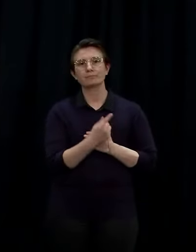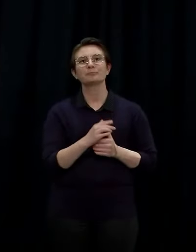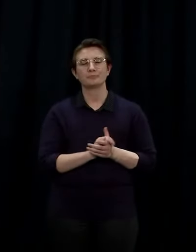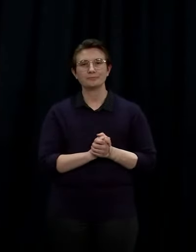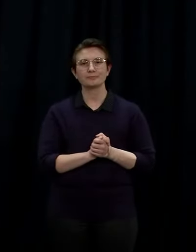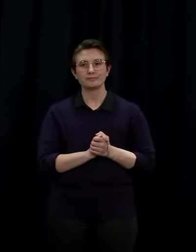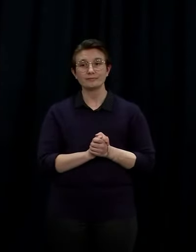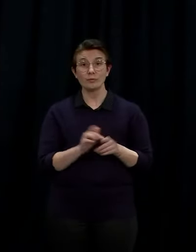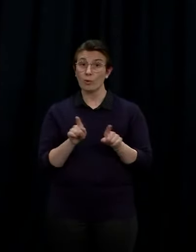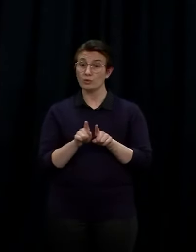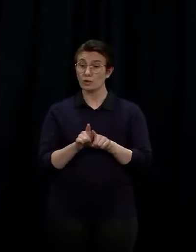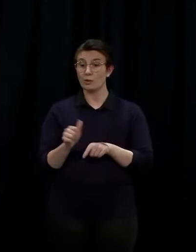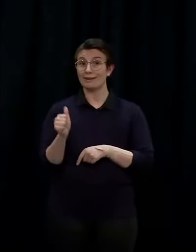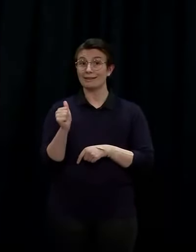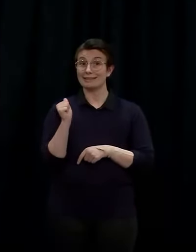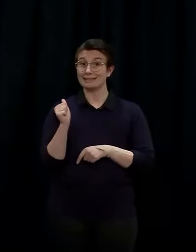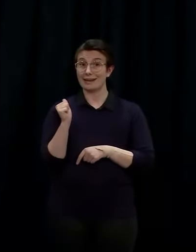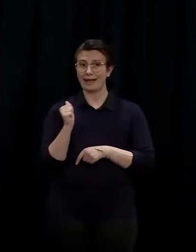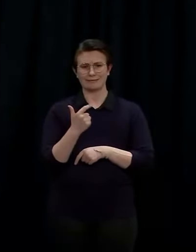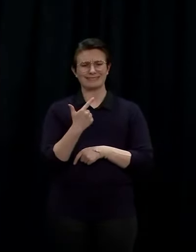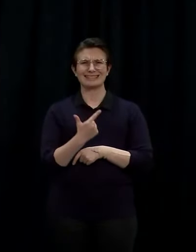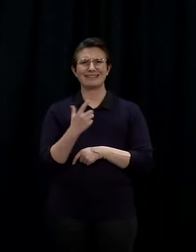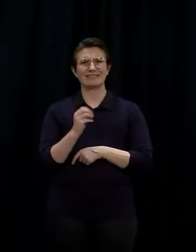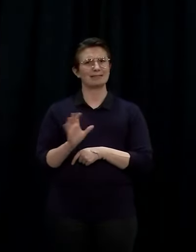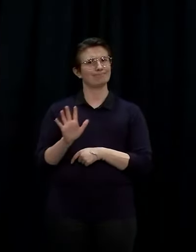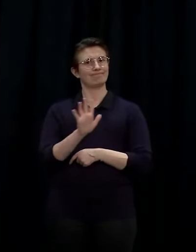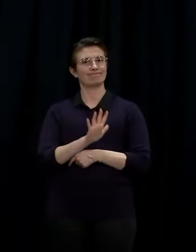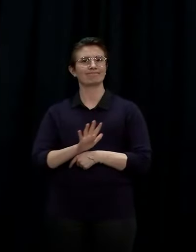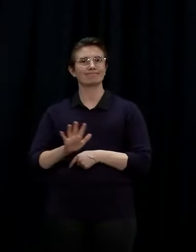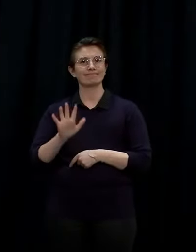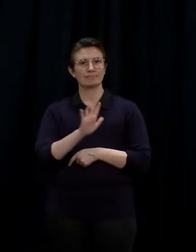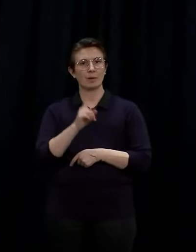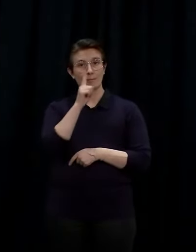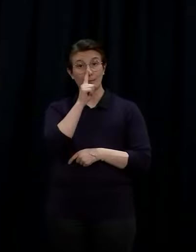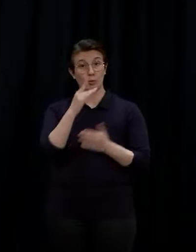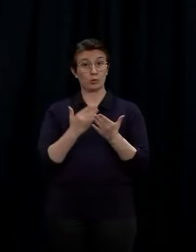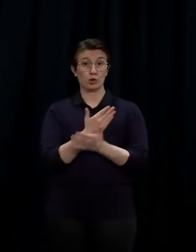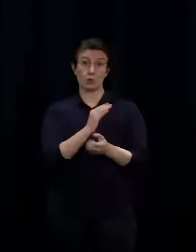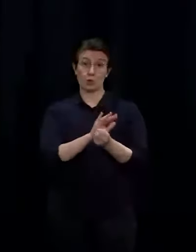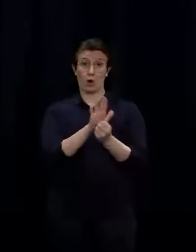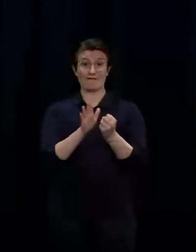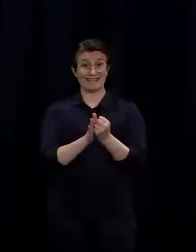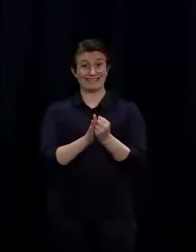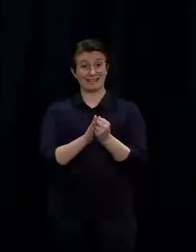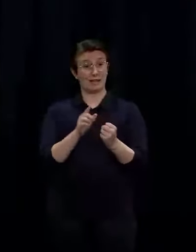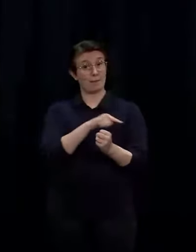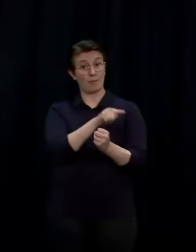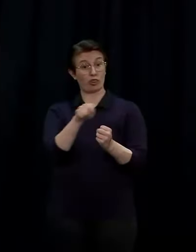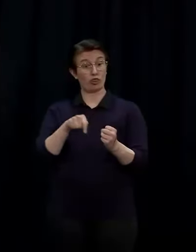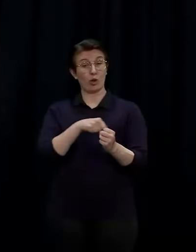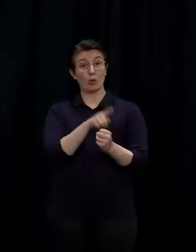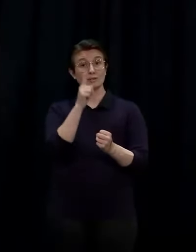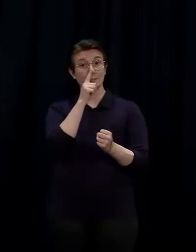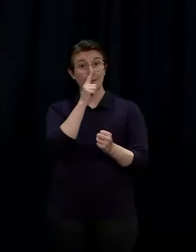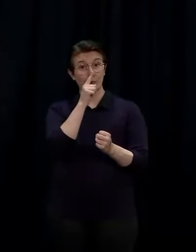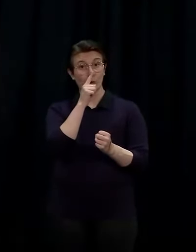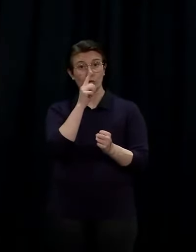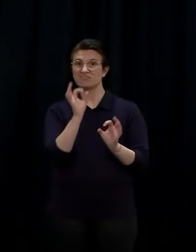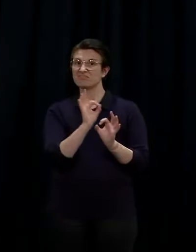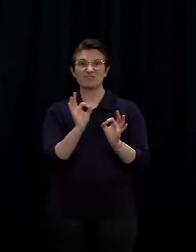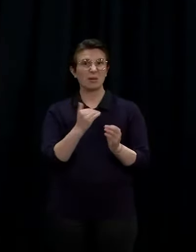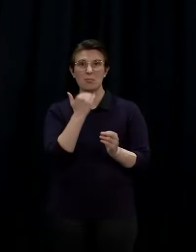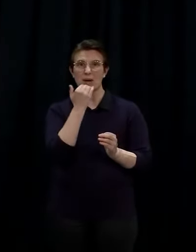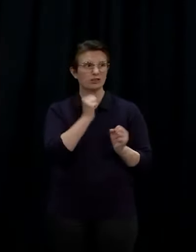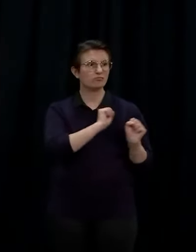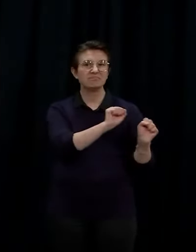yesterday, only 10 had any new exposure events, and some of these were pre-lockdown, which again shows that during